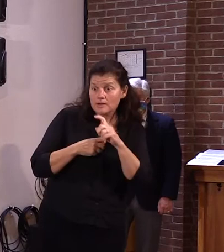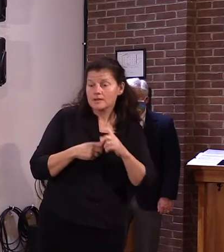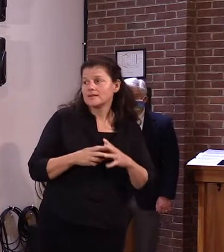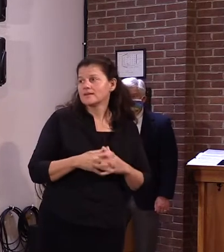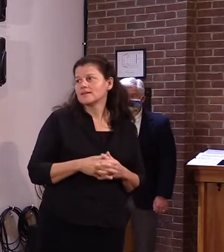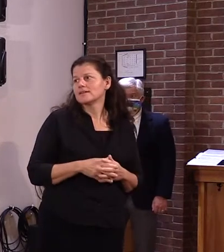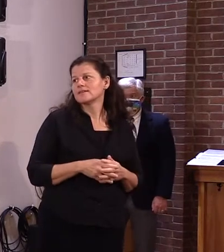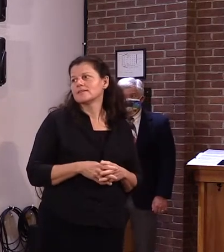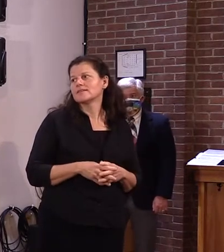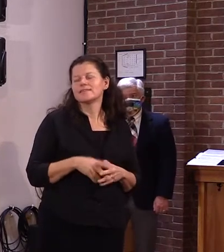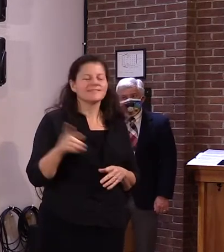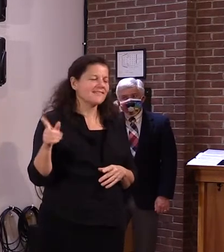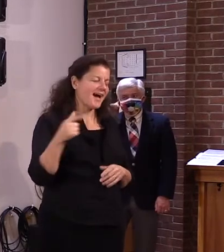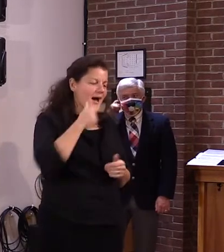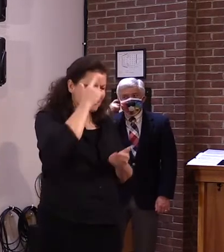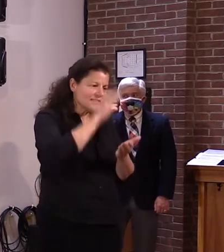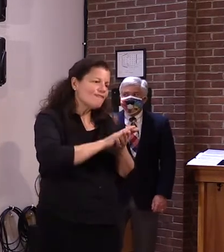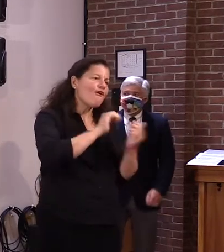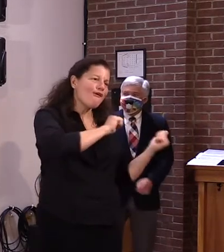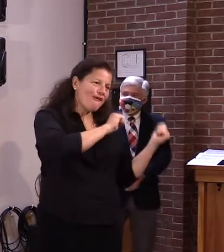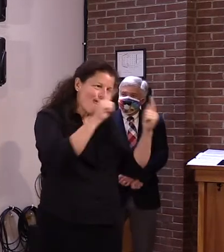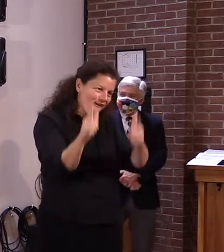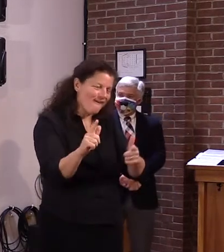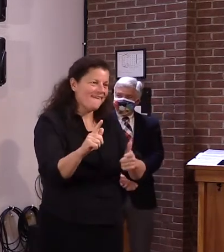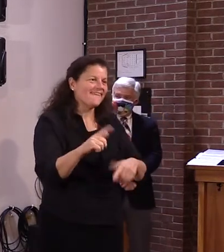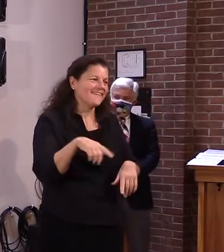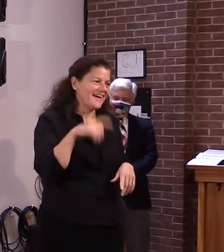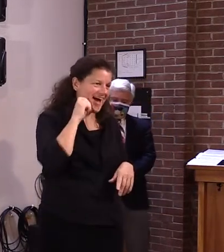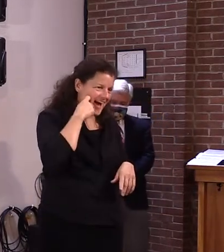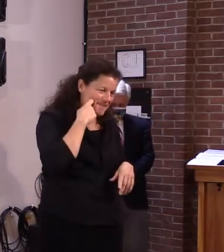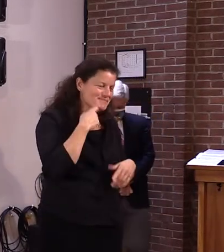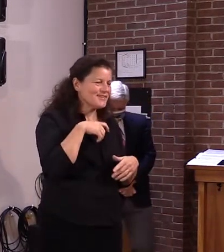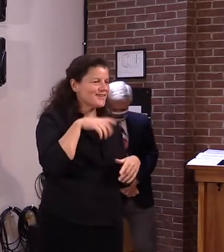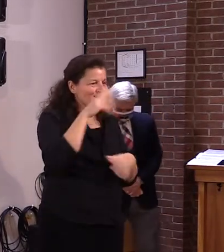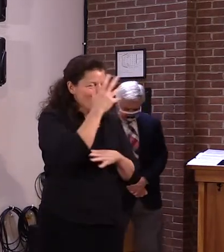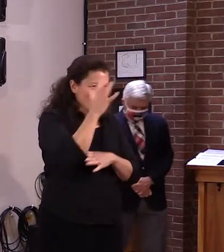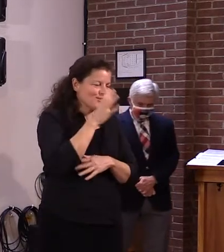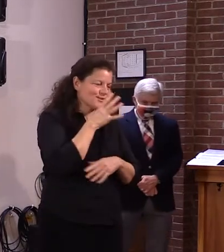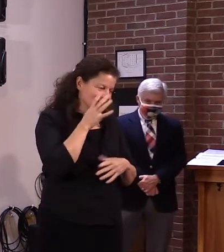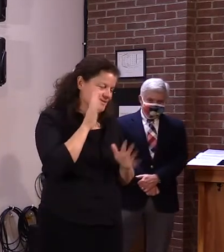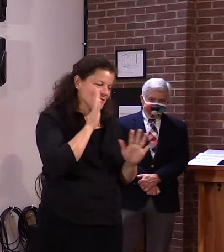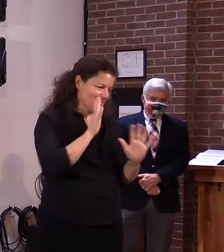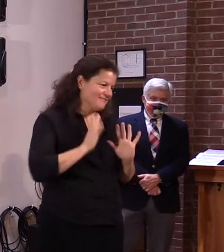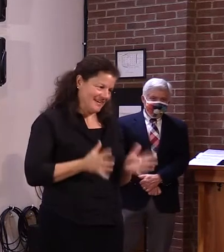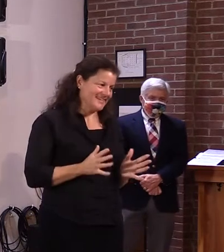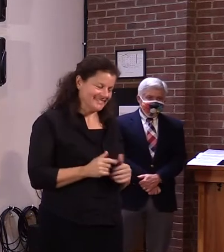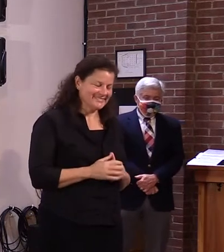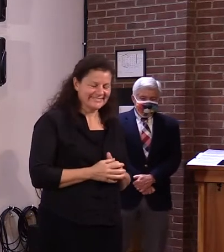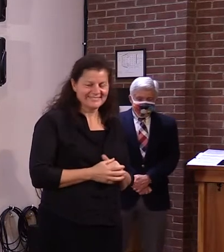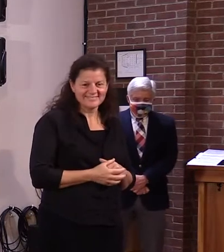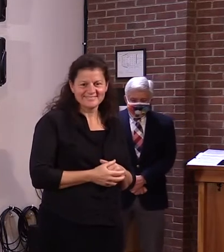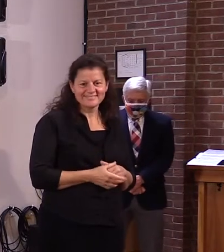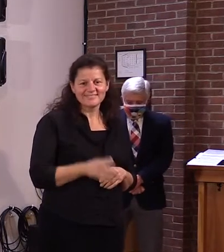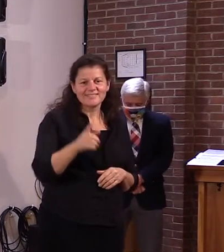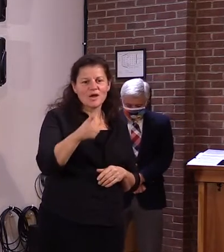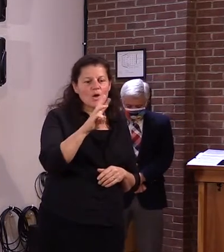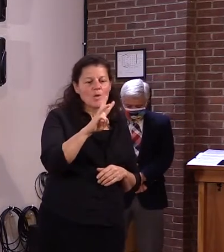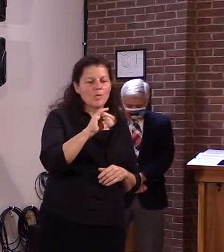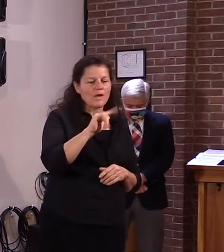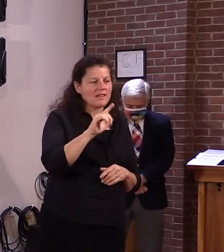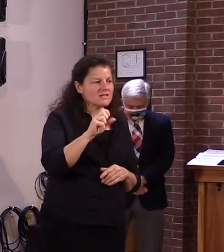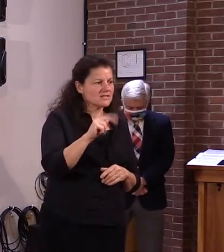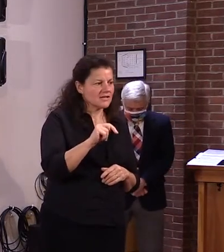Any other orchards? I believe all orchards would be included under that. Yes. All right, we're going to go to Wilson at DAP.